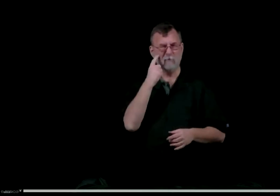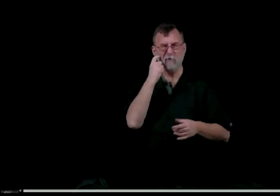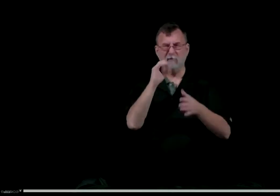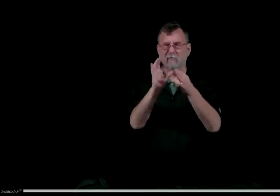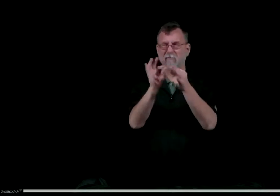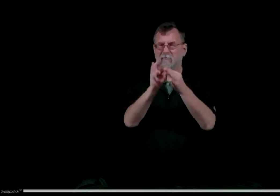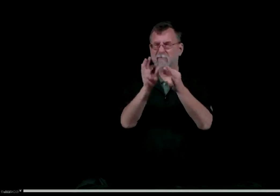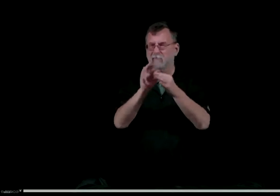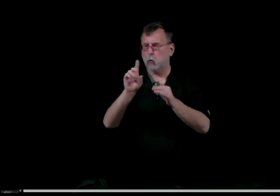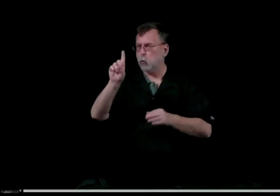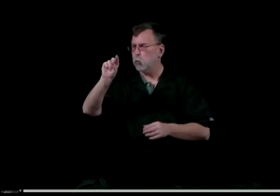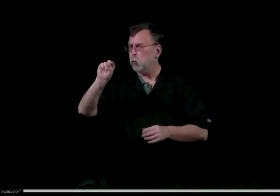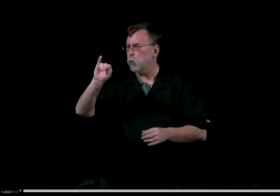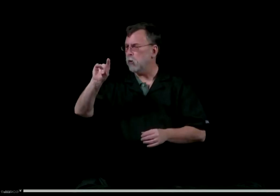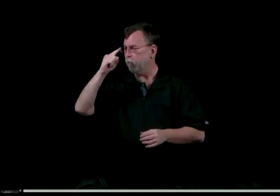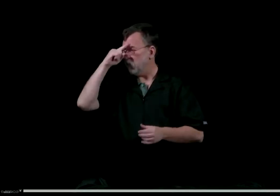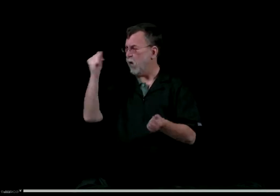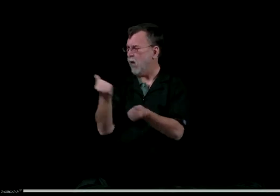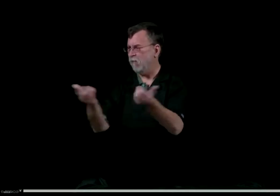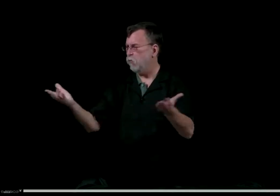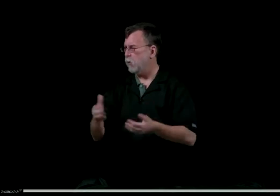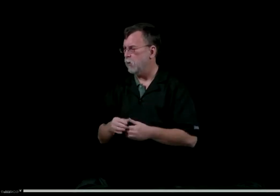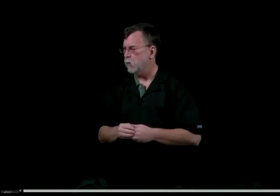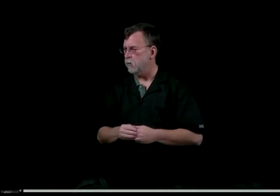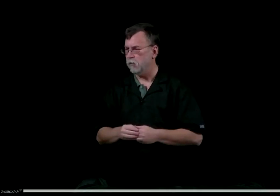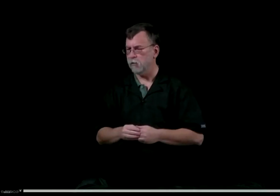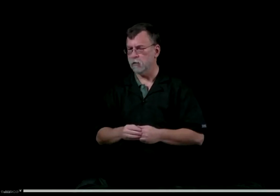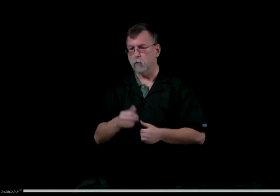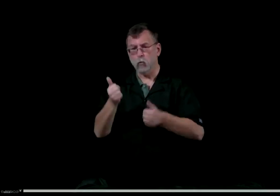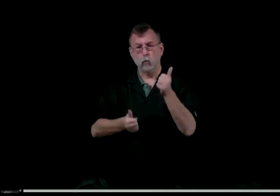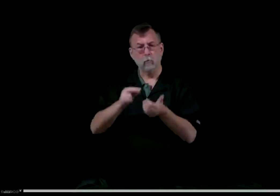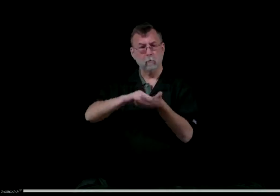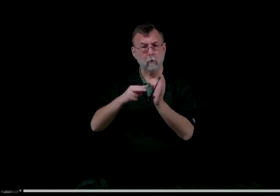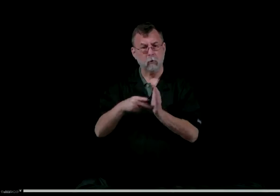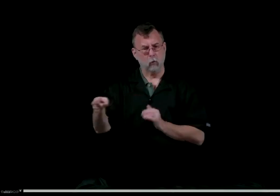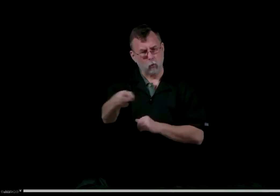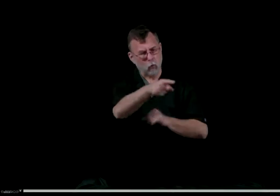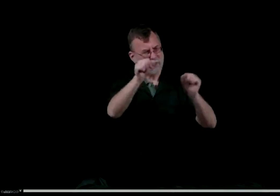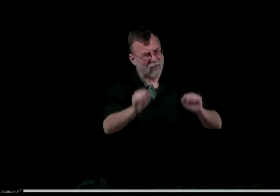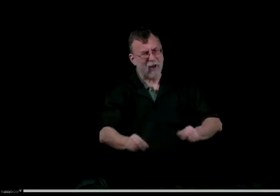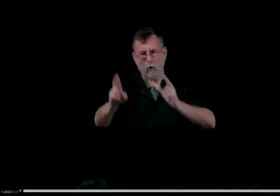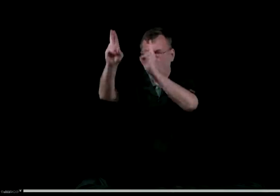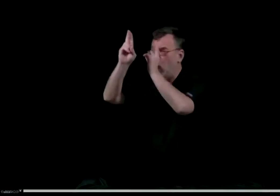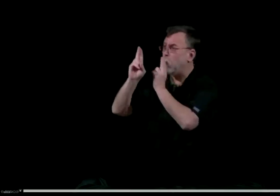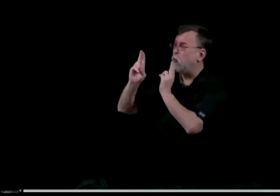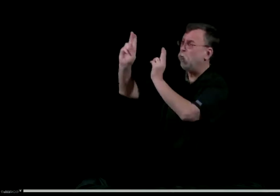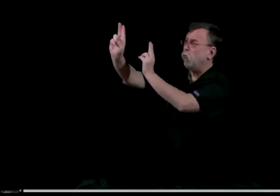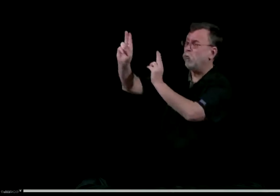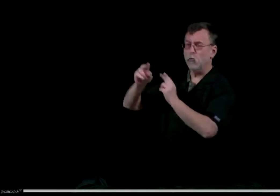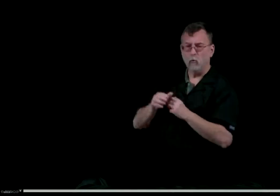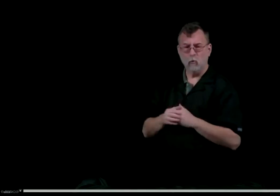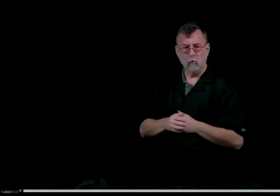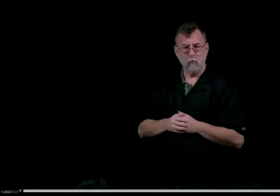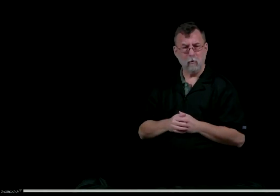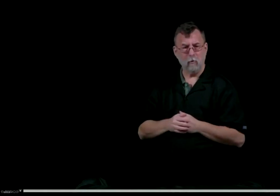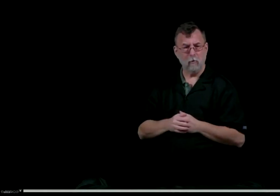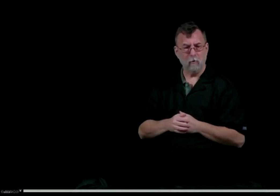10, same one we just talked about, 10:31. Do everything for the glory of and honor of